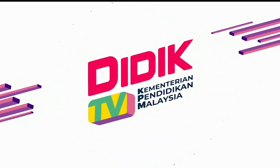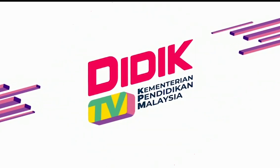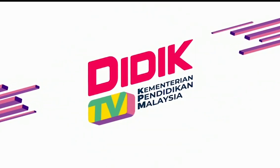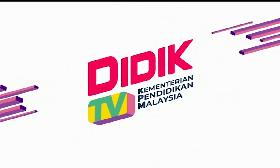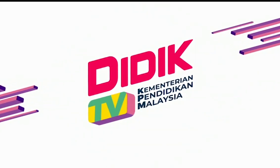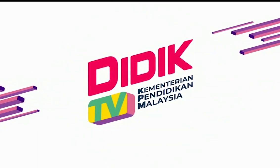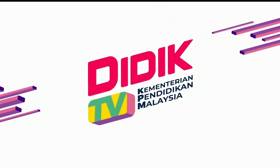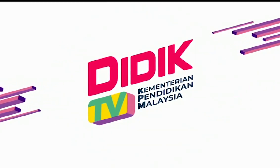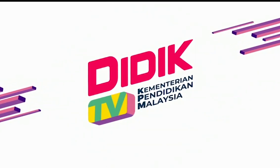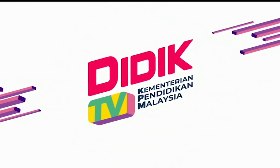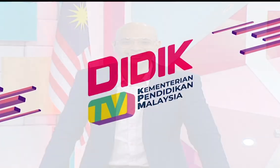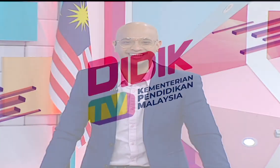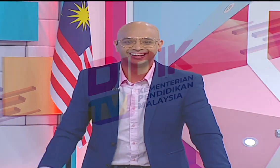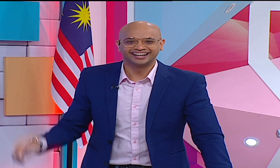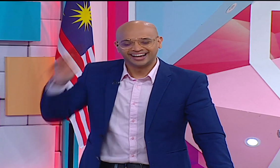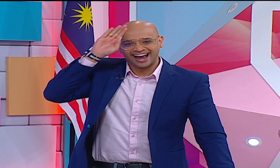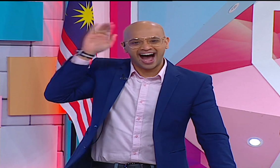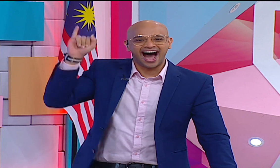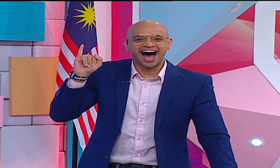KPM.